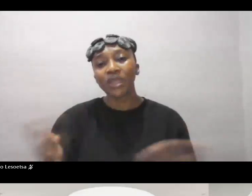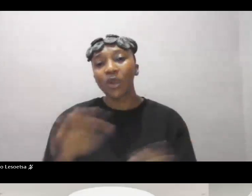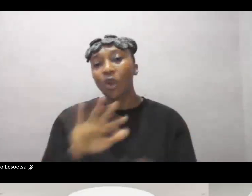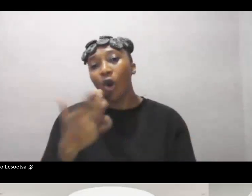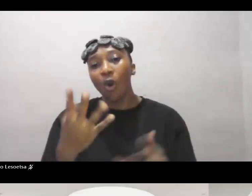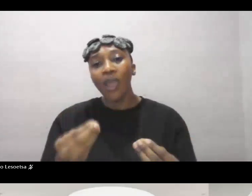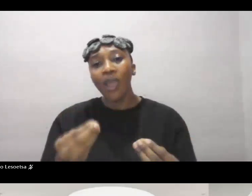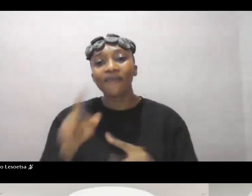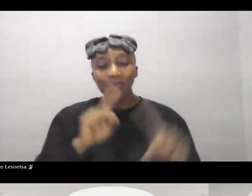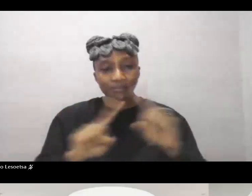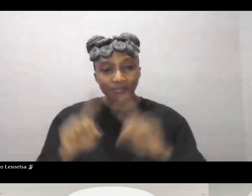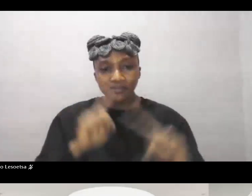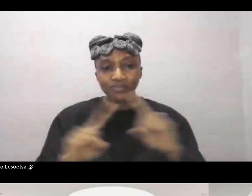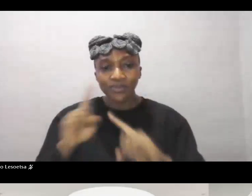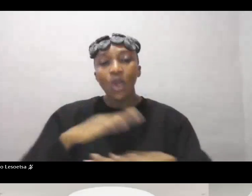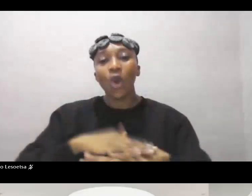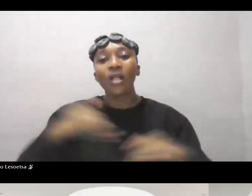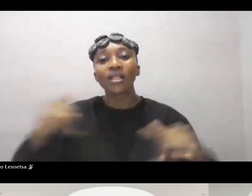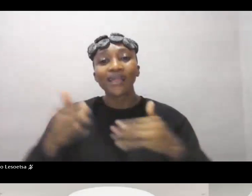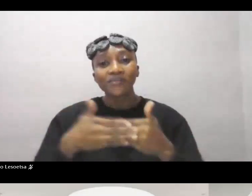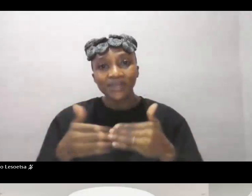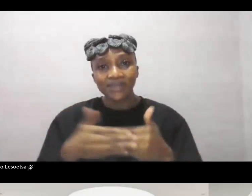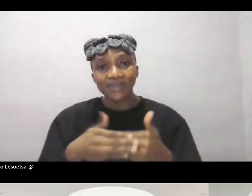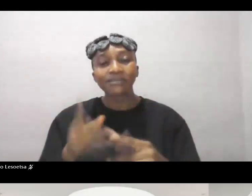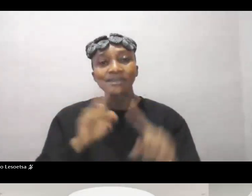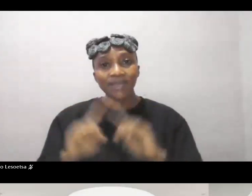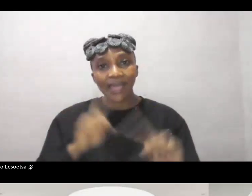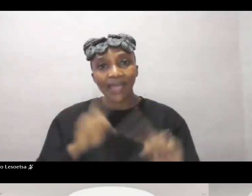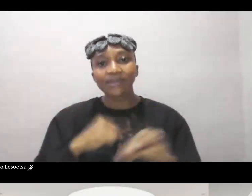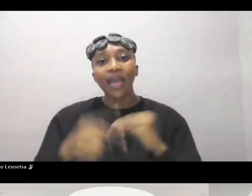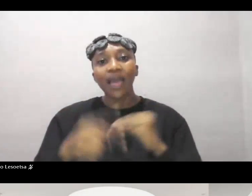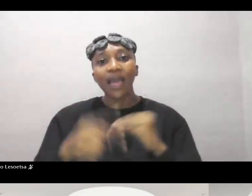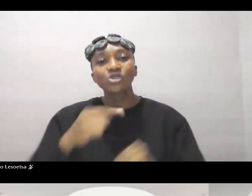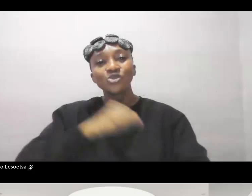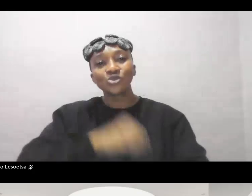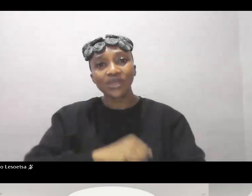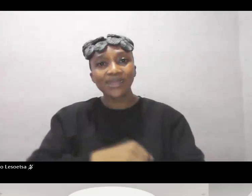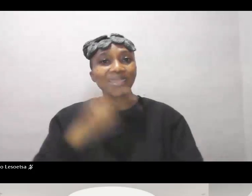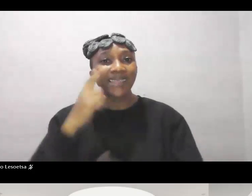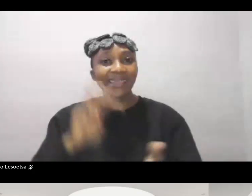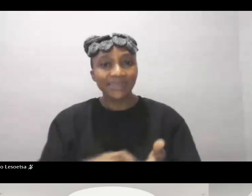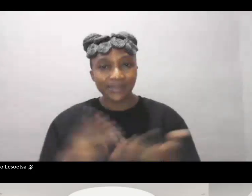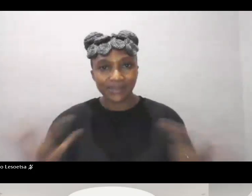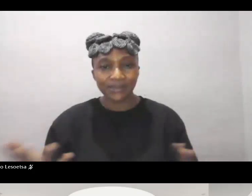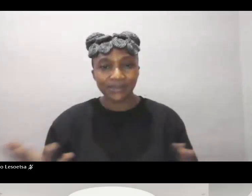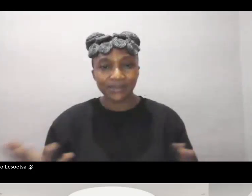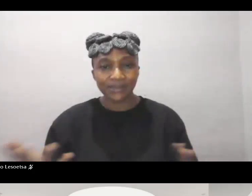discuss the need of the students. So I'm just thinking in terms of